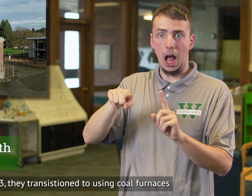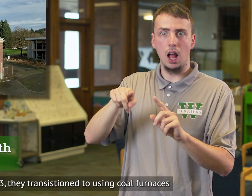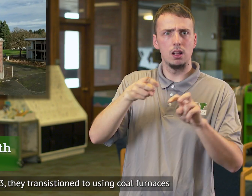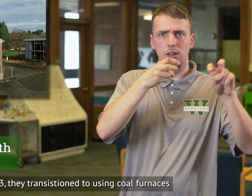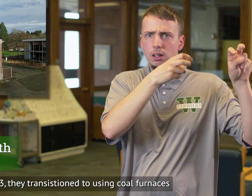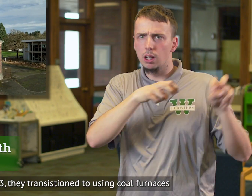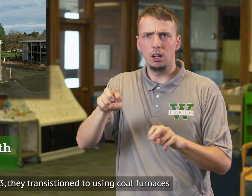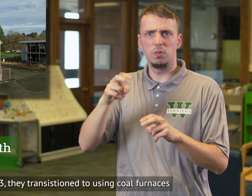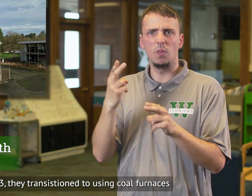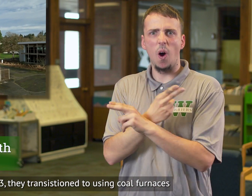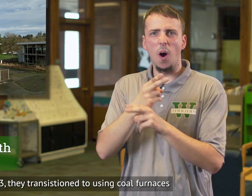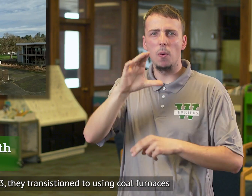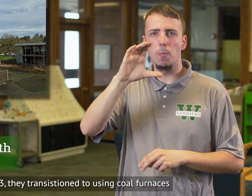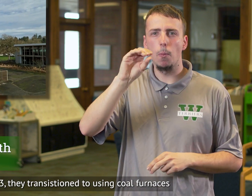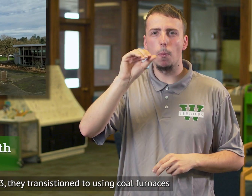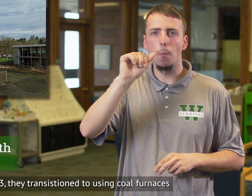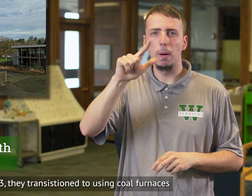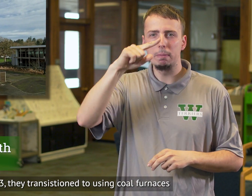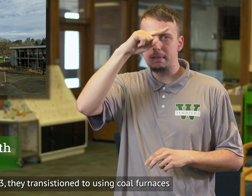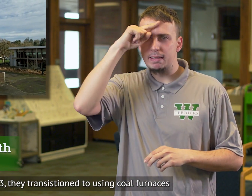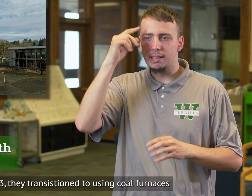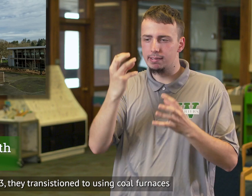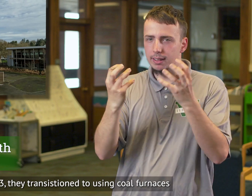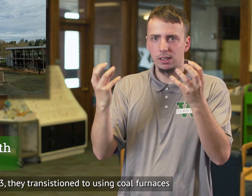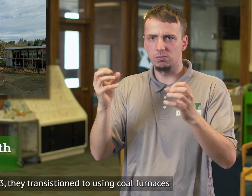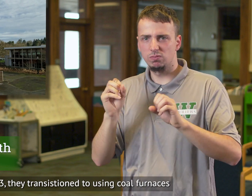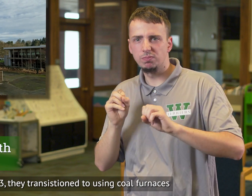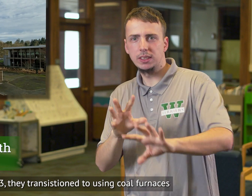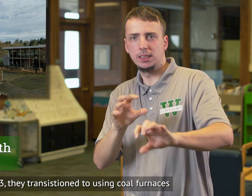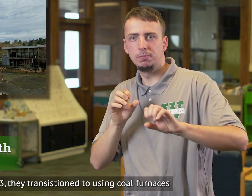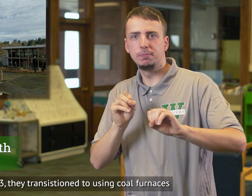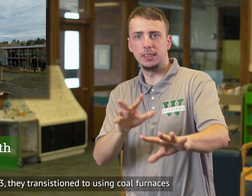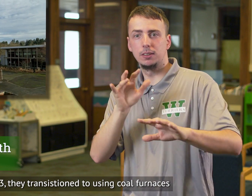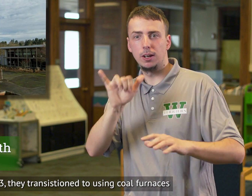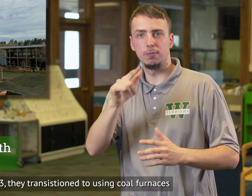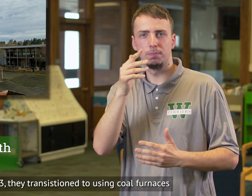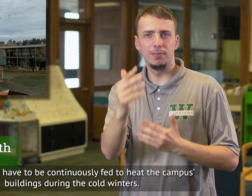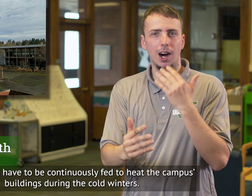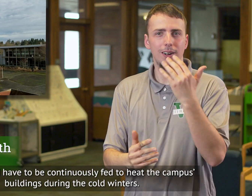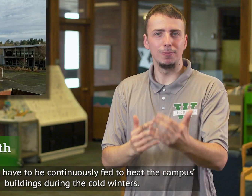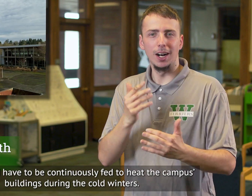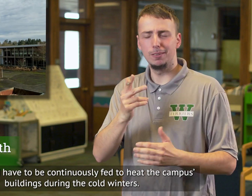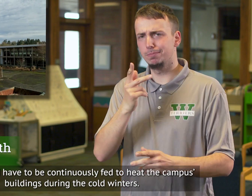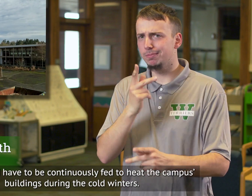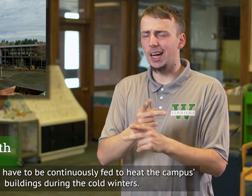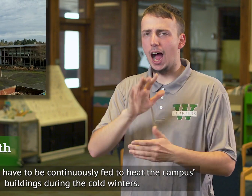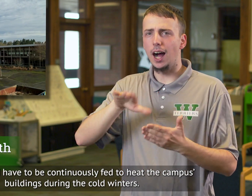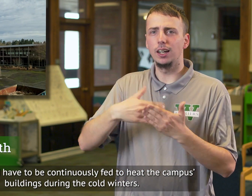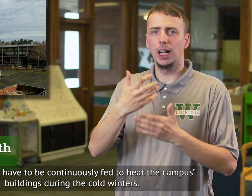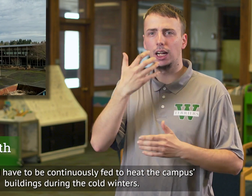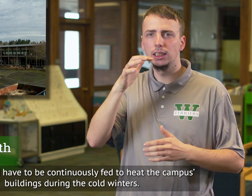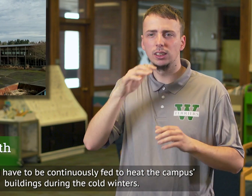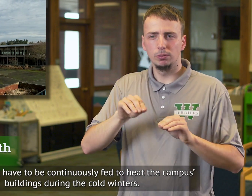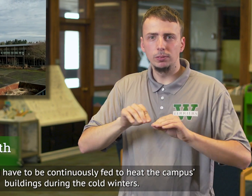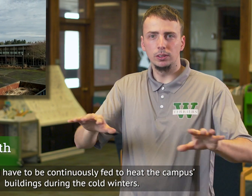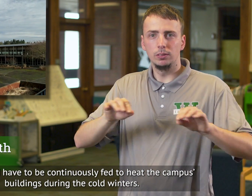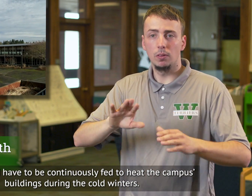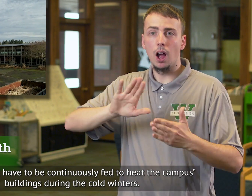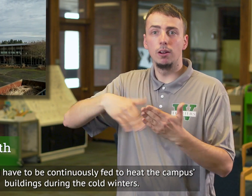In 1923, they transitioned to using coal furnaces, which would have to be fed continuously to heat